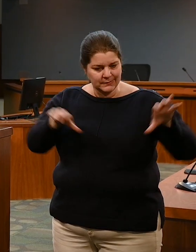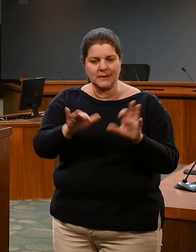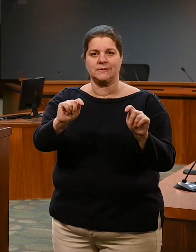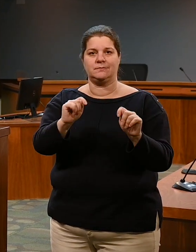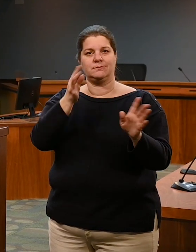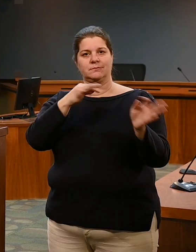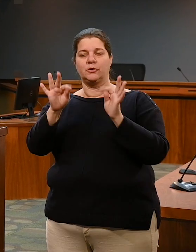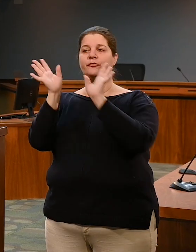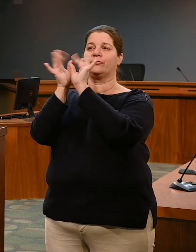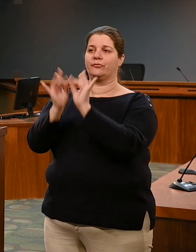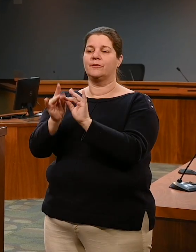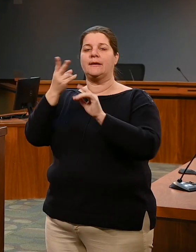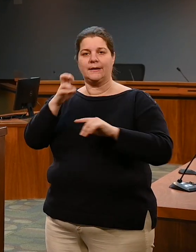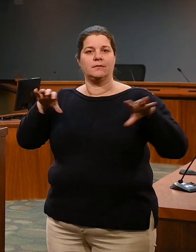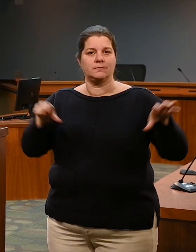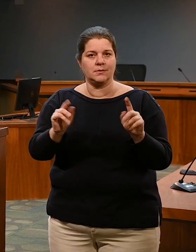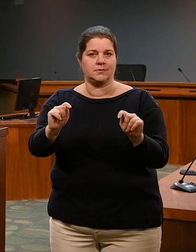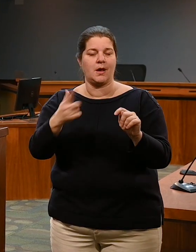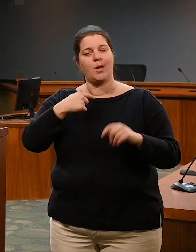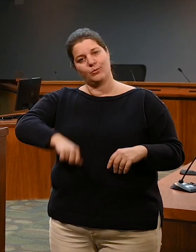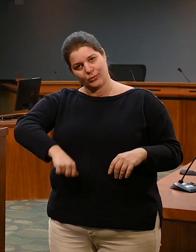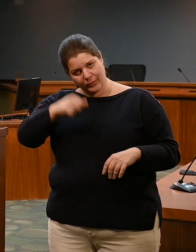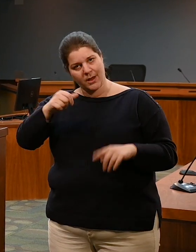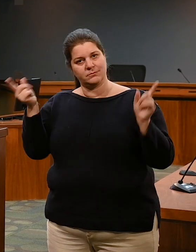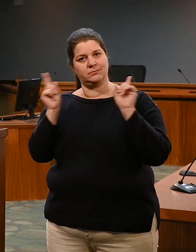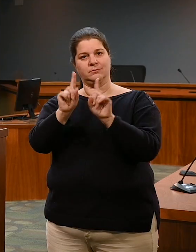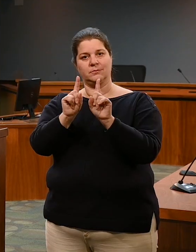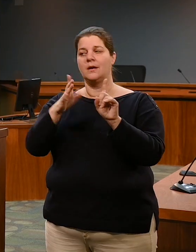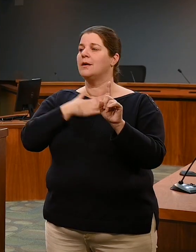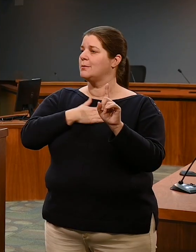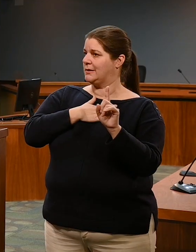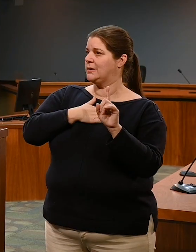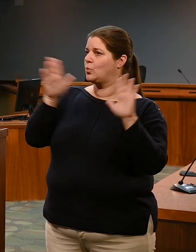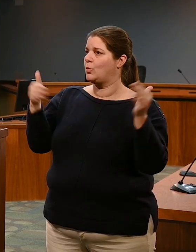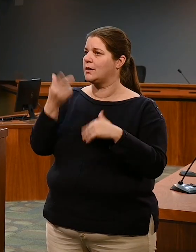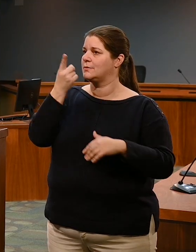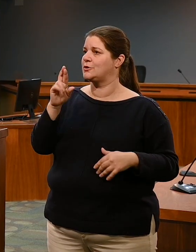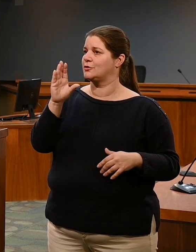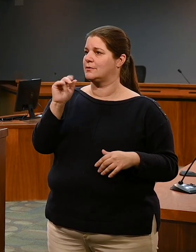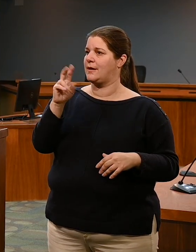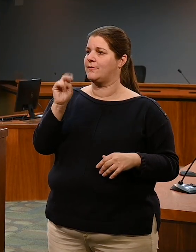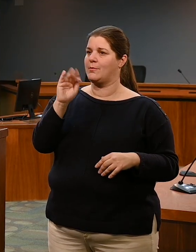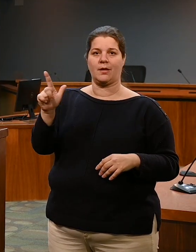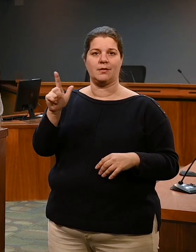to be his Director of Constituent Services. Y'all please welcome Dr. Calvin Ball, Howard County